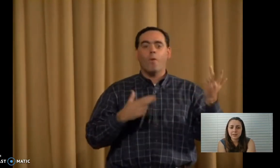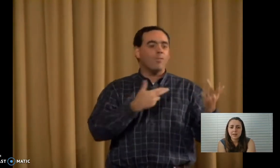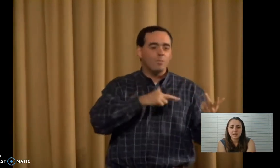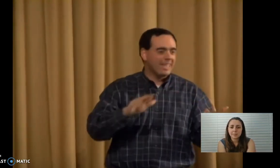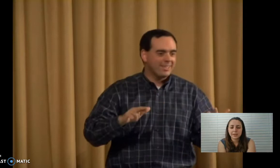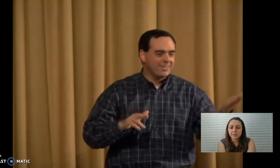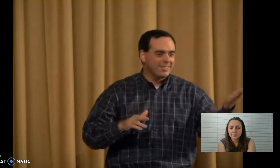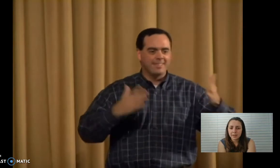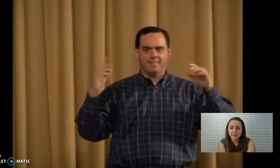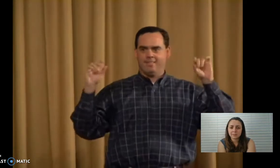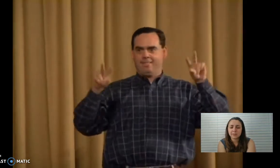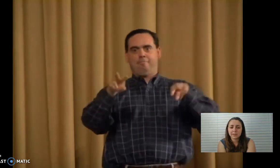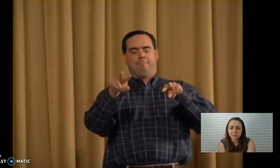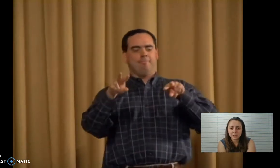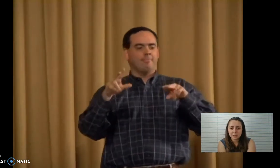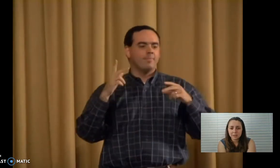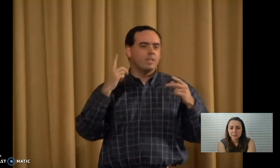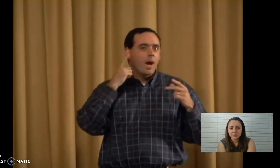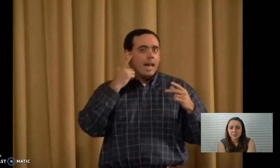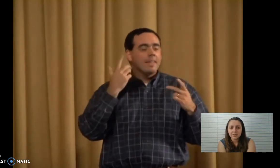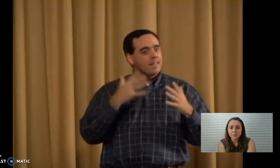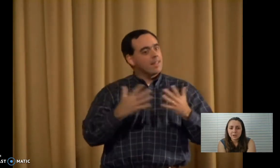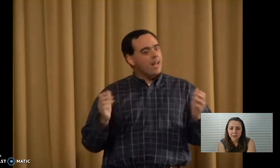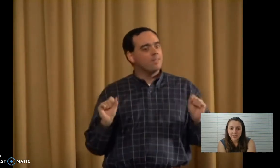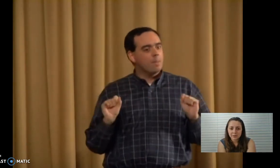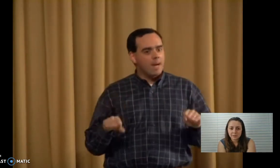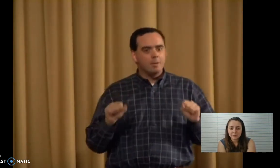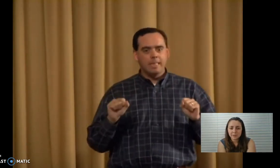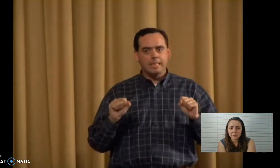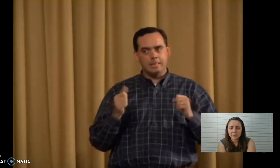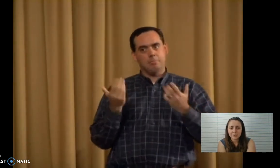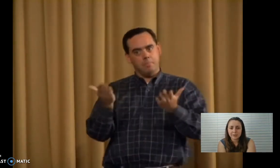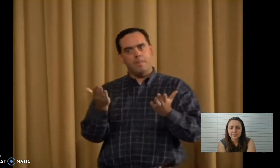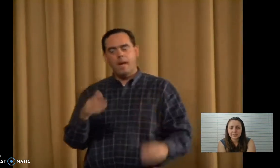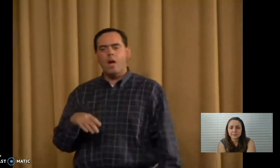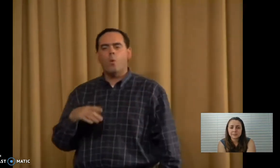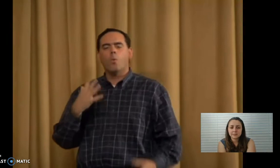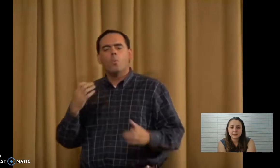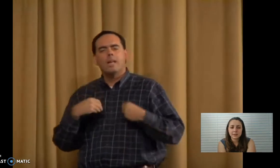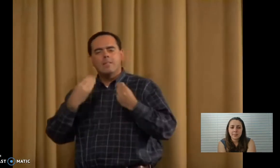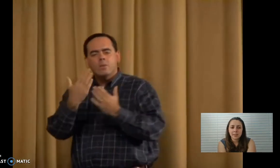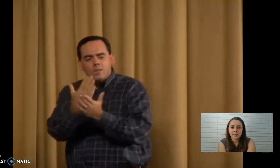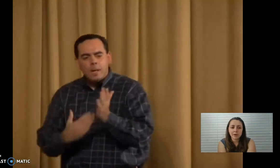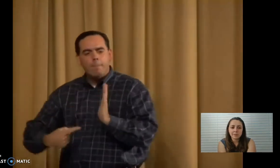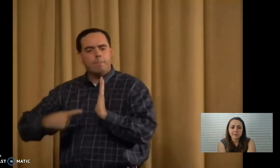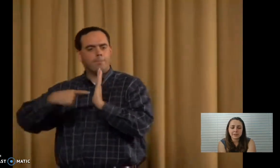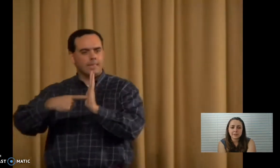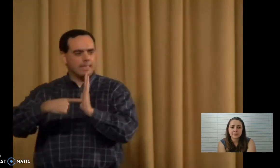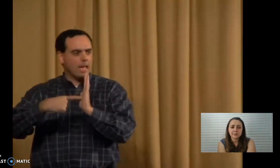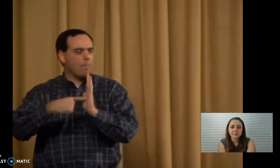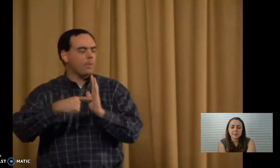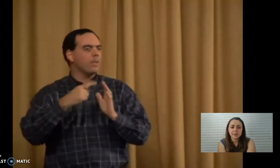us, like political science or religion. We get to watch that now on the internet. It's